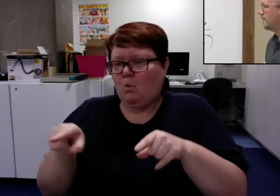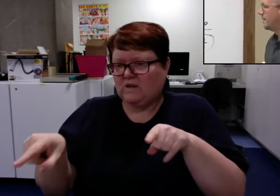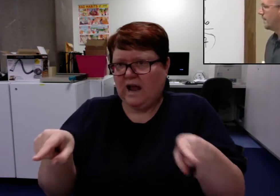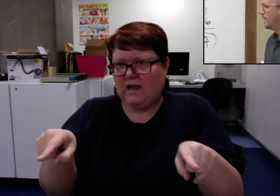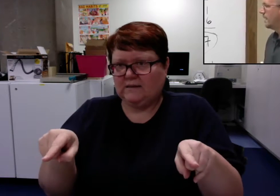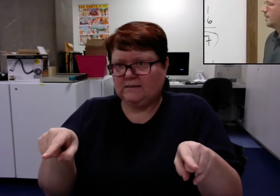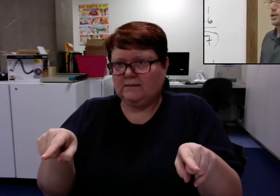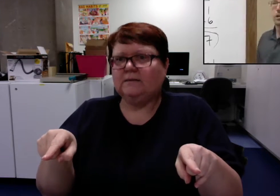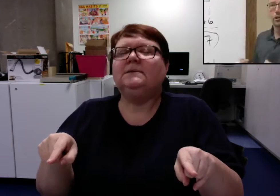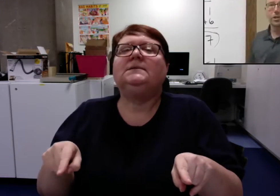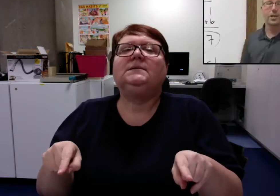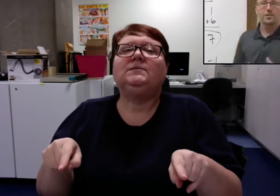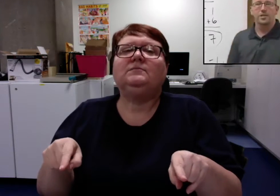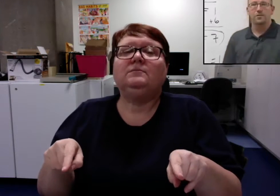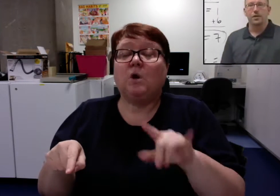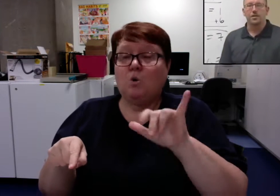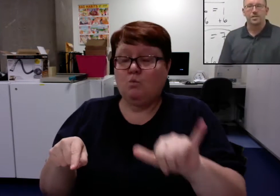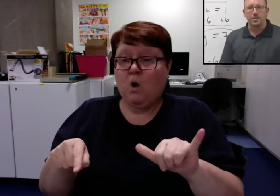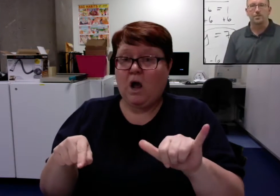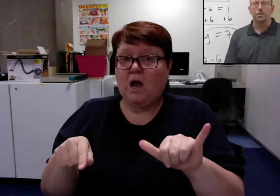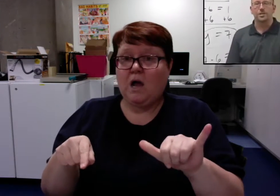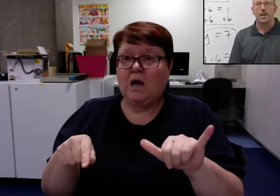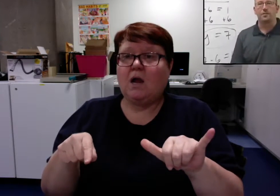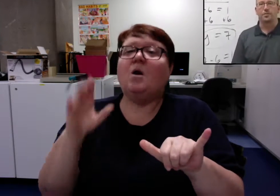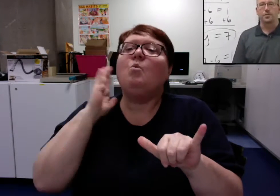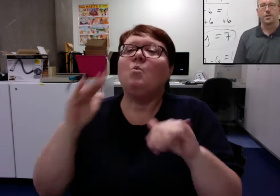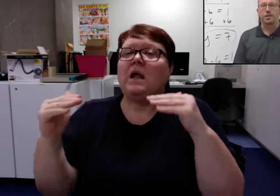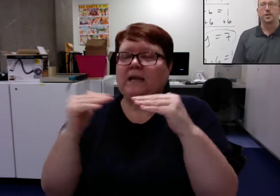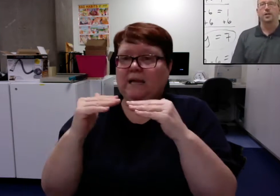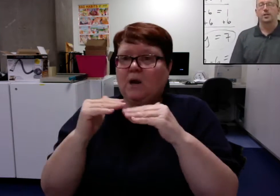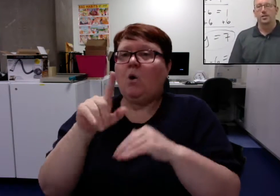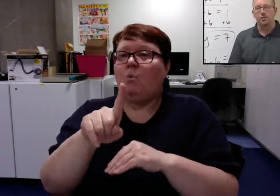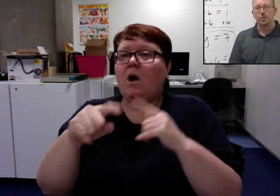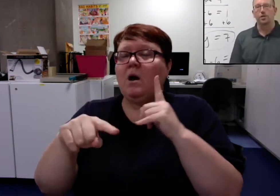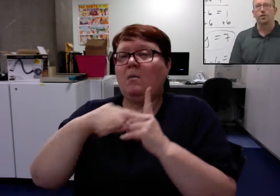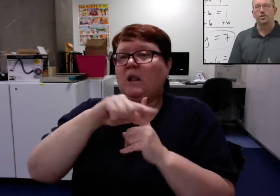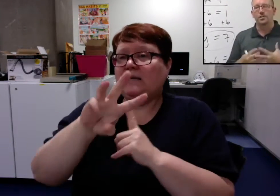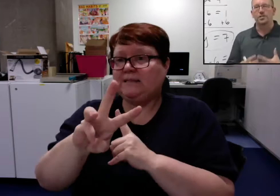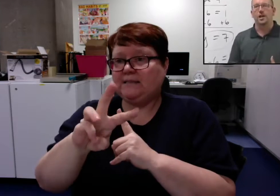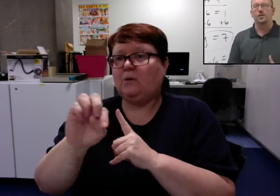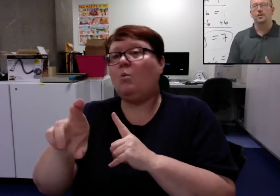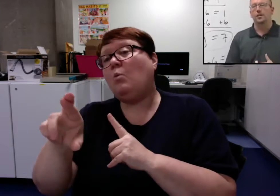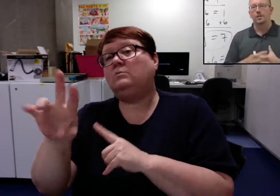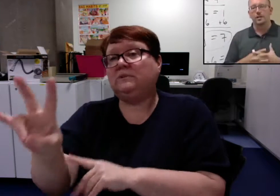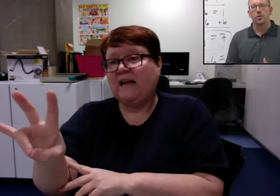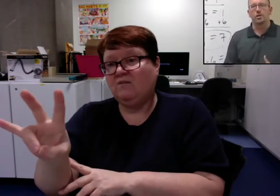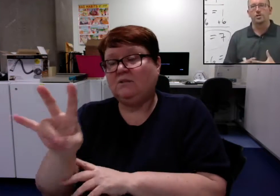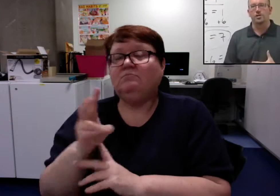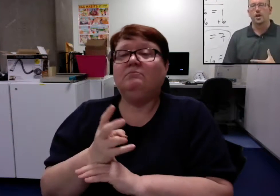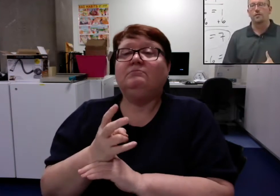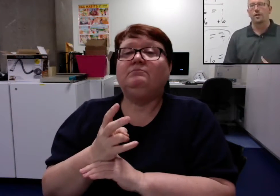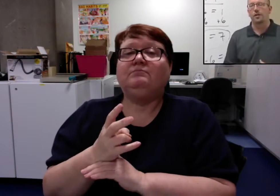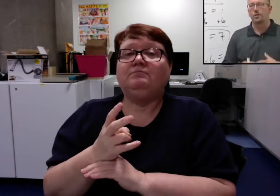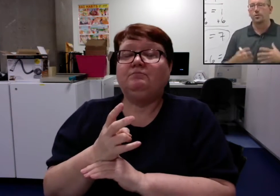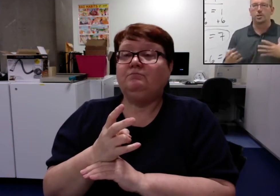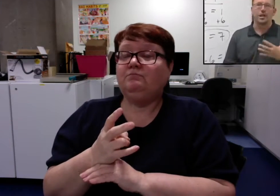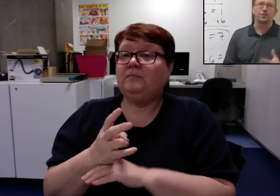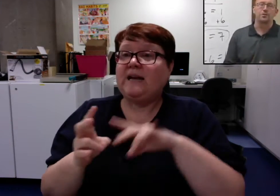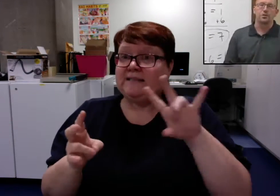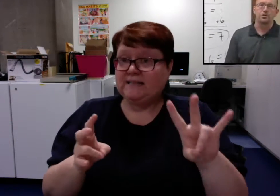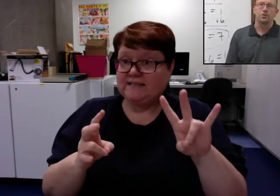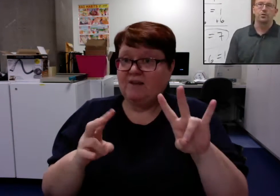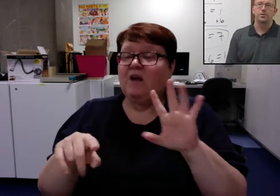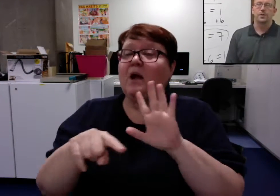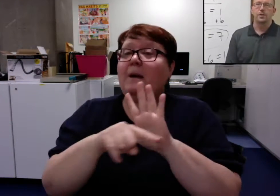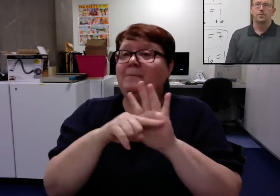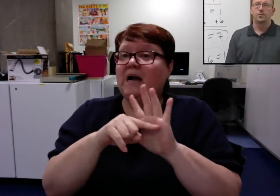answer. Looking at these very simple examples here gives you a good start in equation solving and will allow